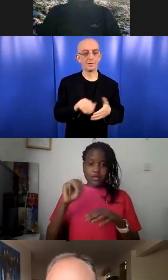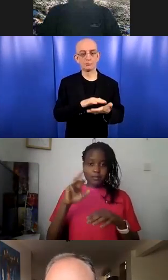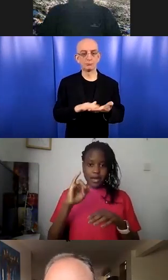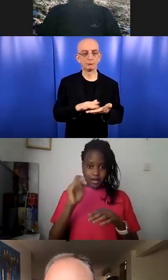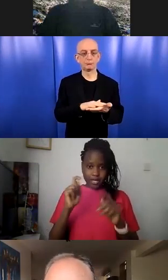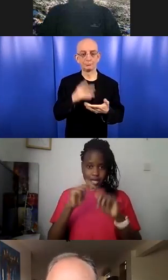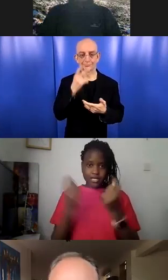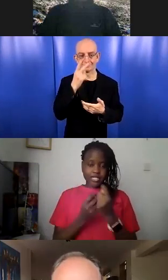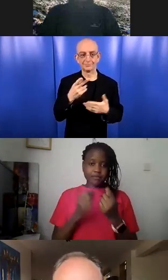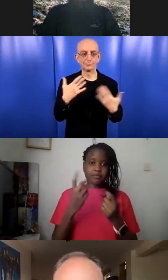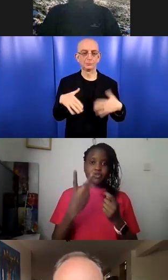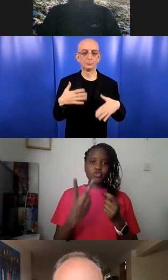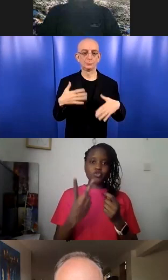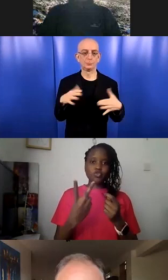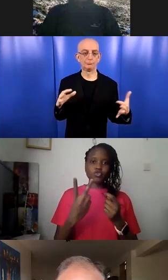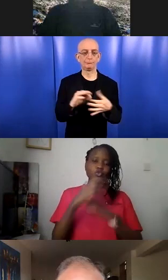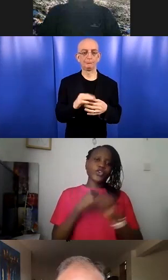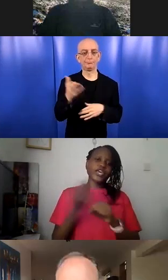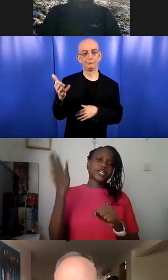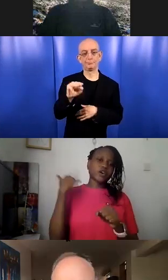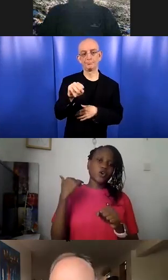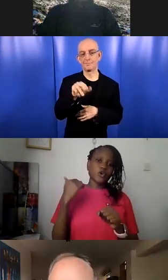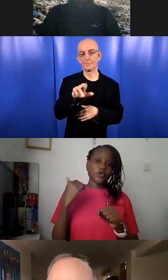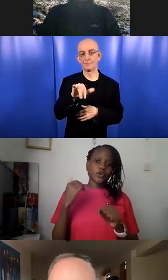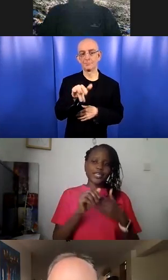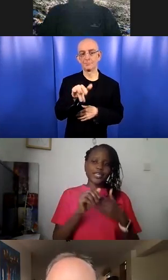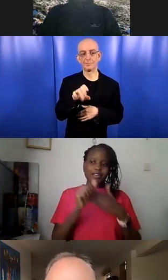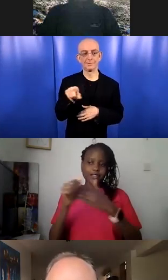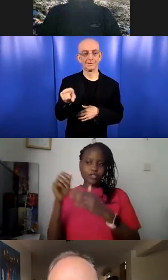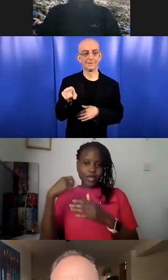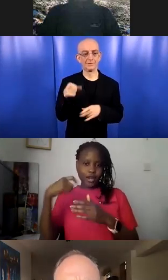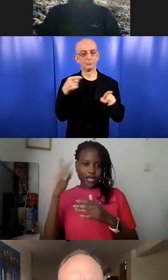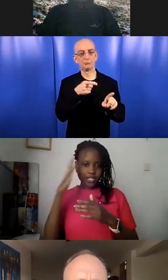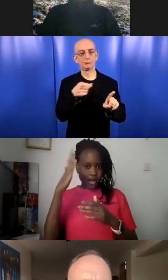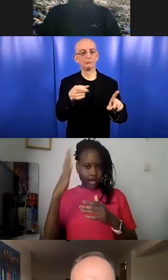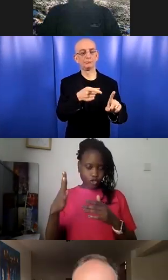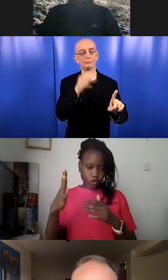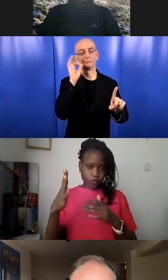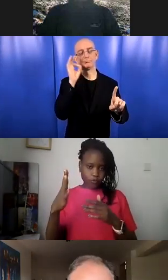and team 2 years ago pointed us in the right direction, and we built an instructional